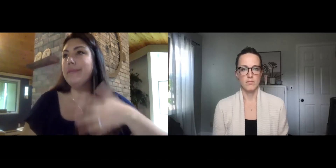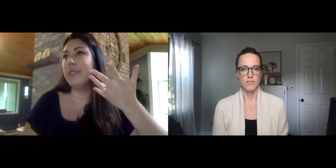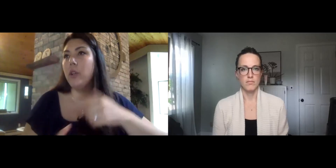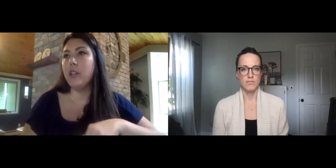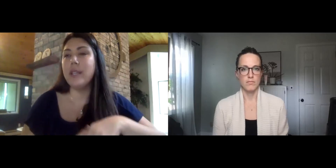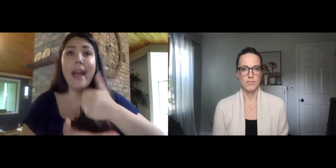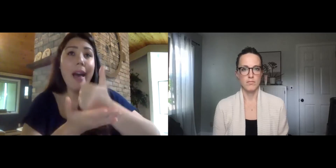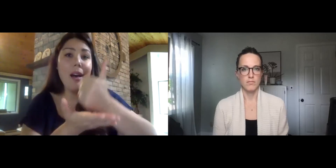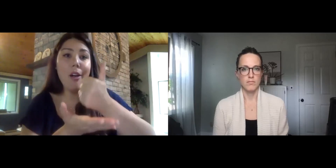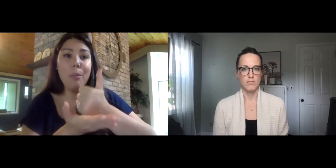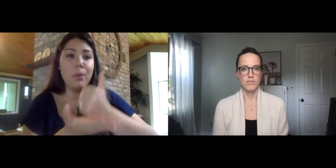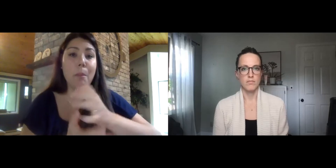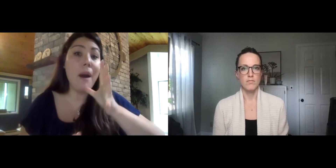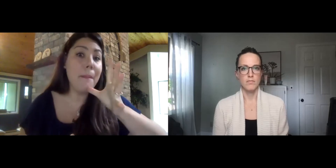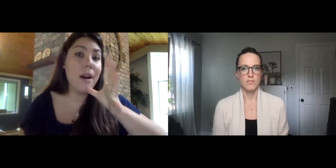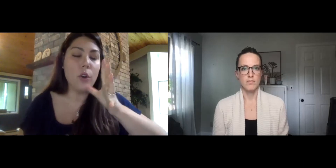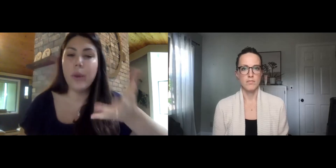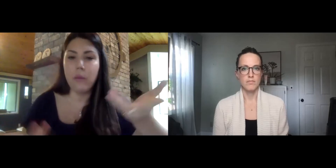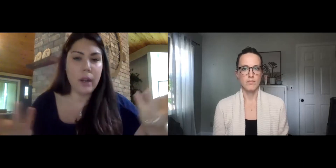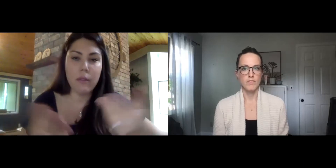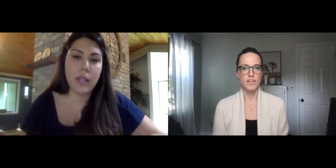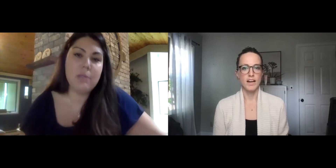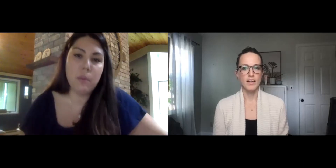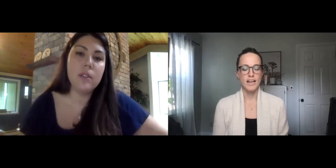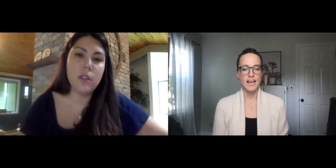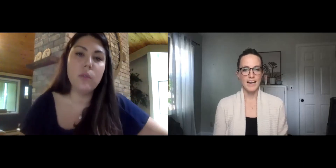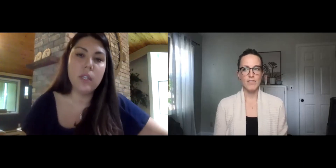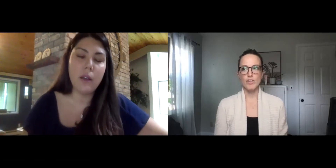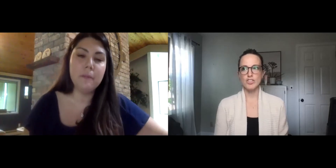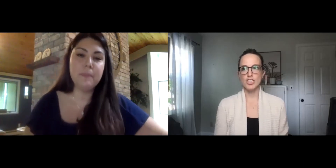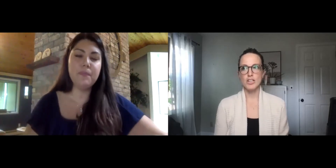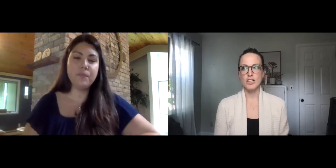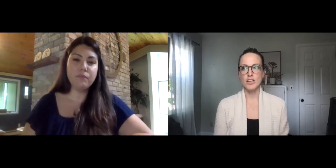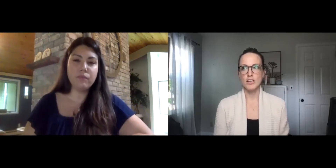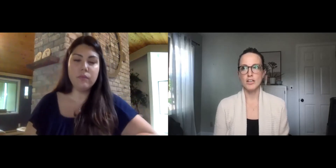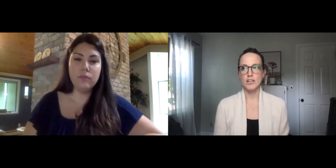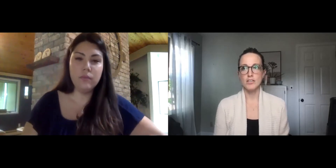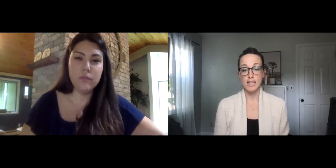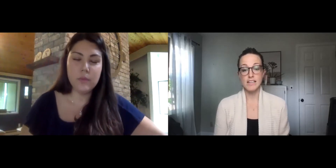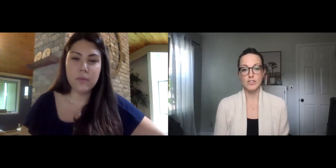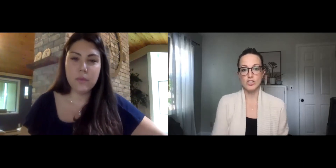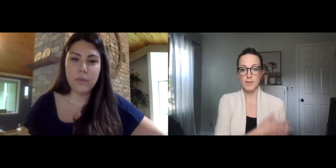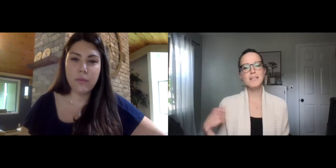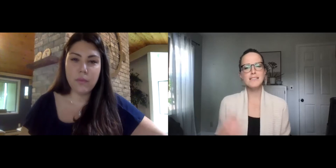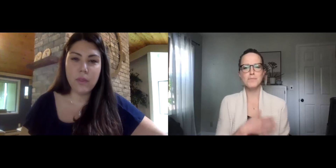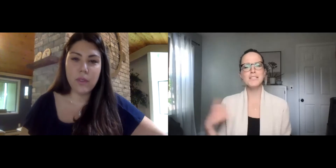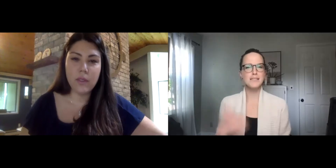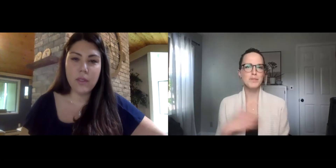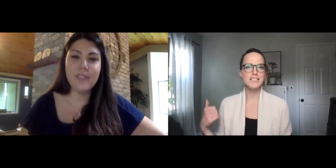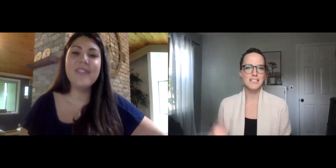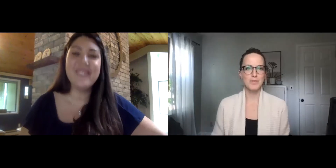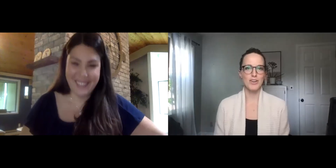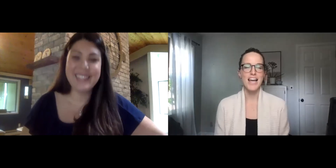or, you know, like you said, help or mama or whatever the case Yeah. is. And I found that she says it. She'll say, please,